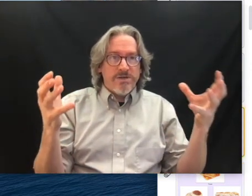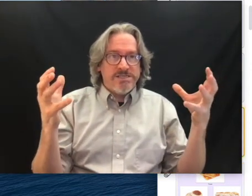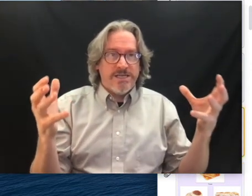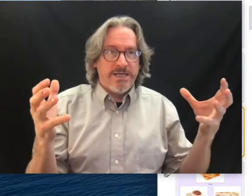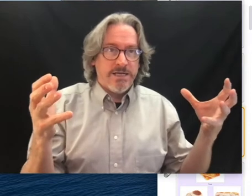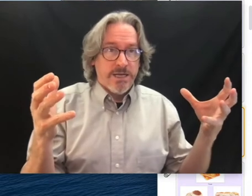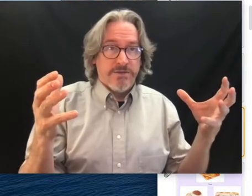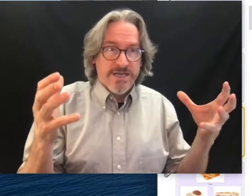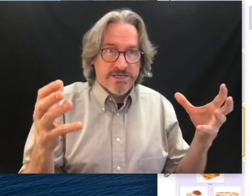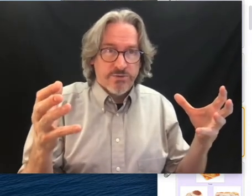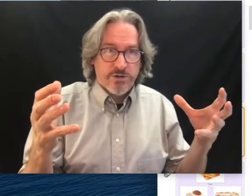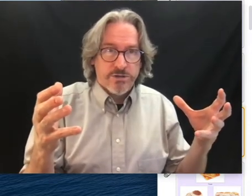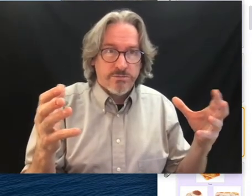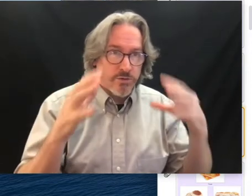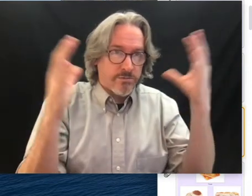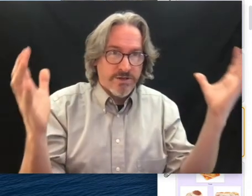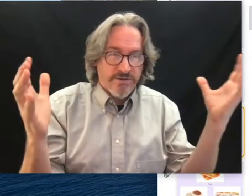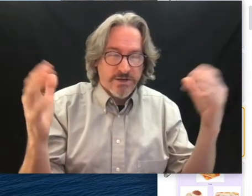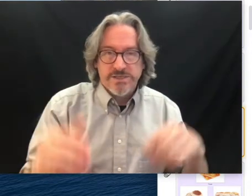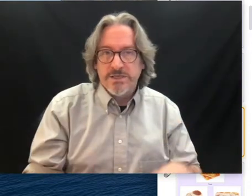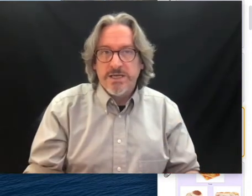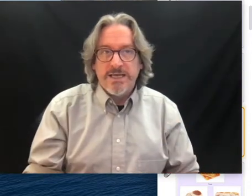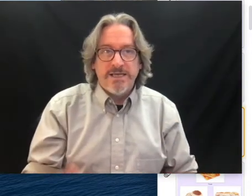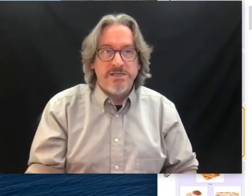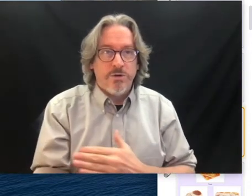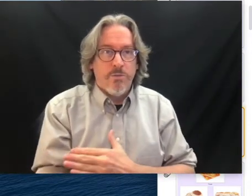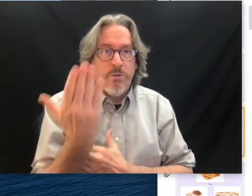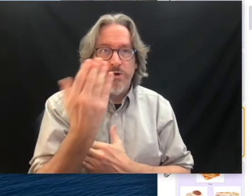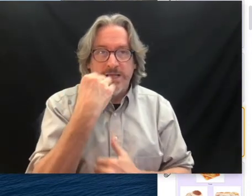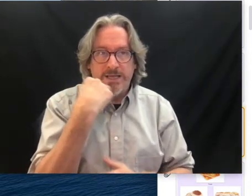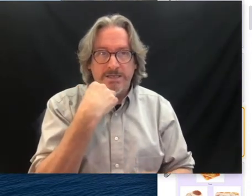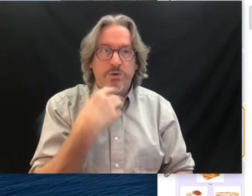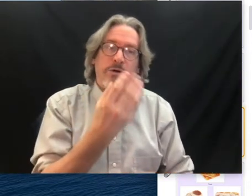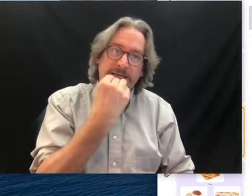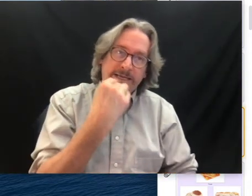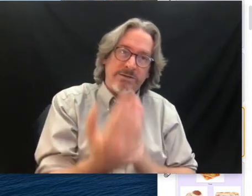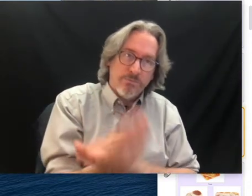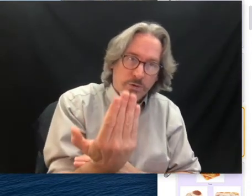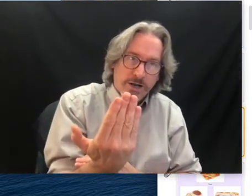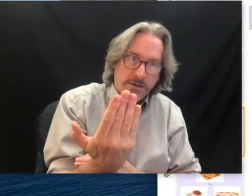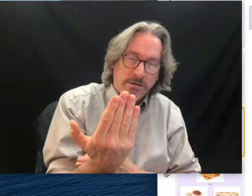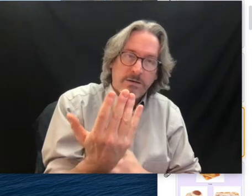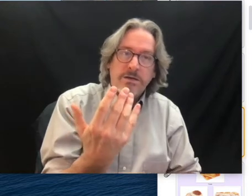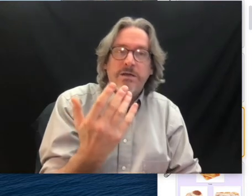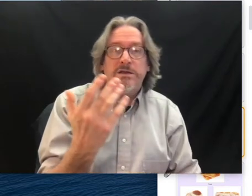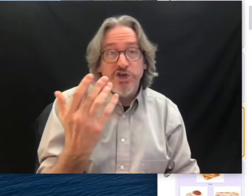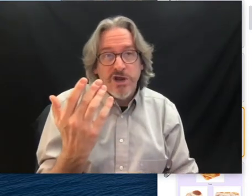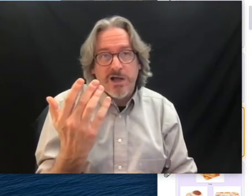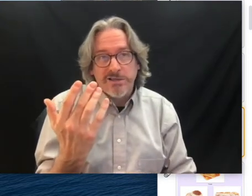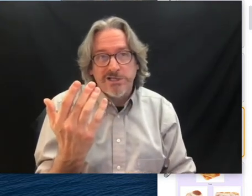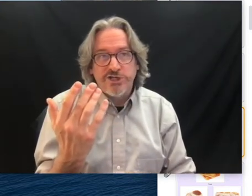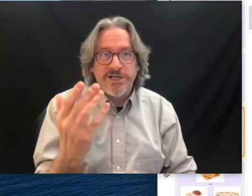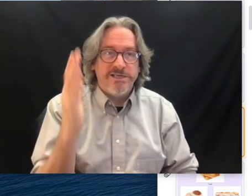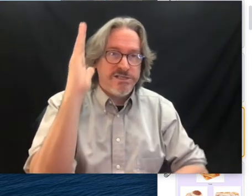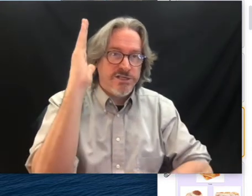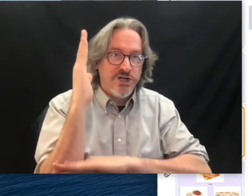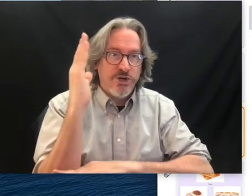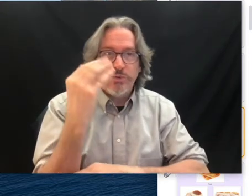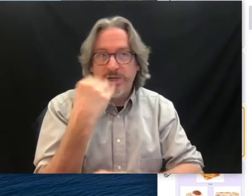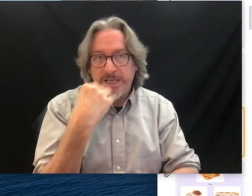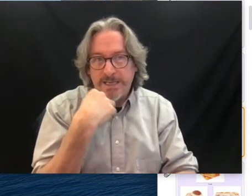you always see in the textbook or in the videos is morning eat or eat morning. Lunch